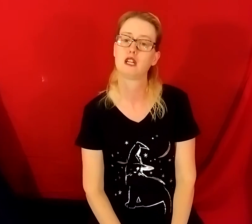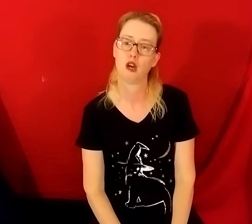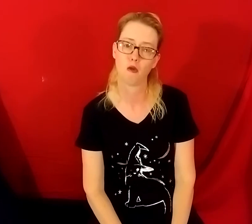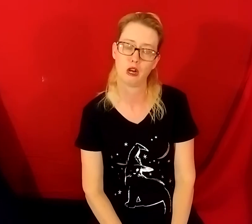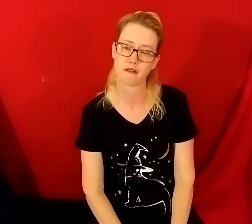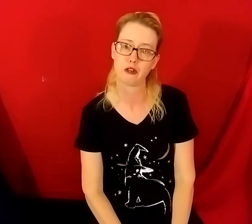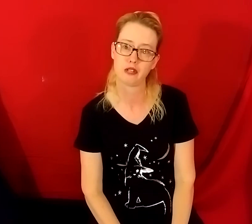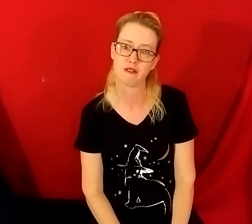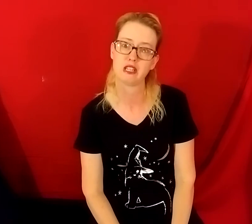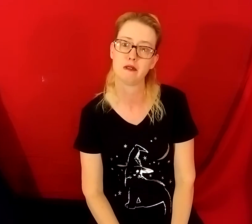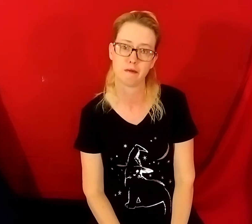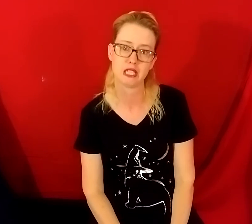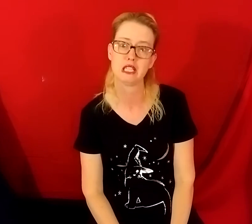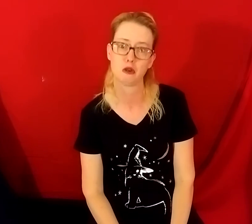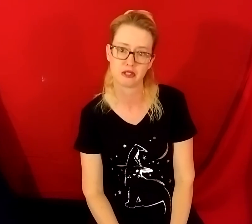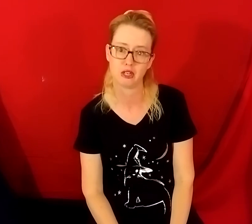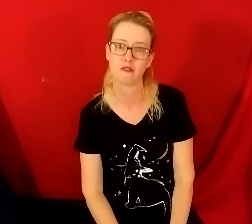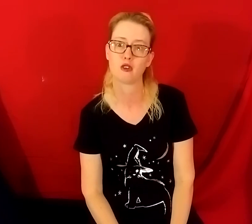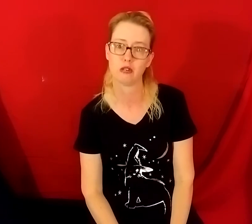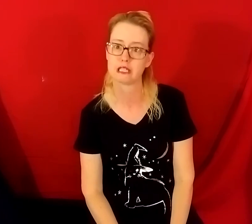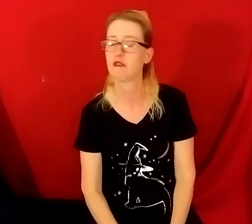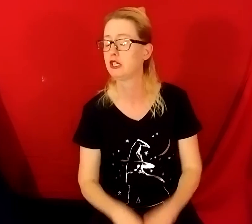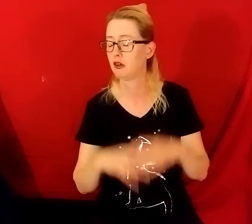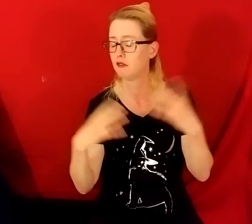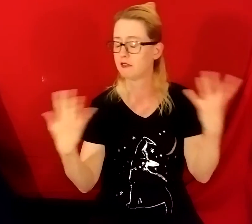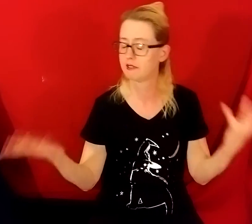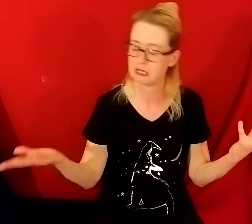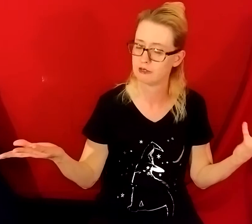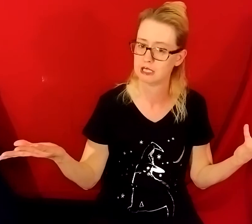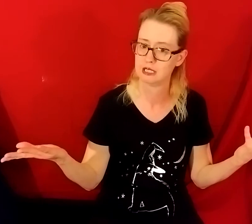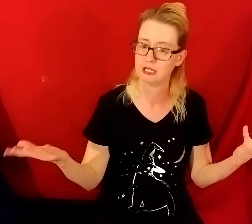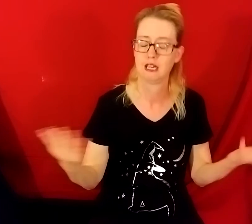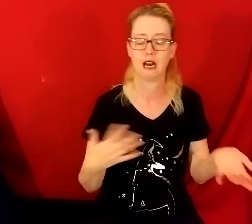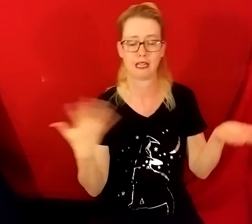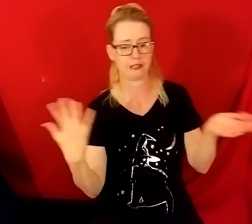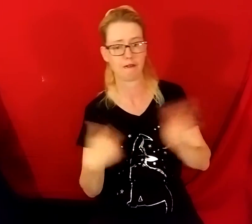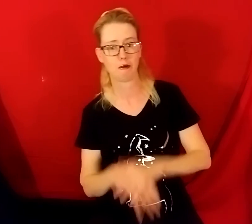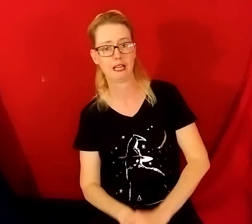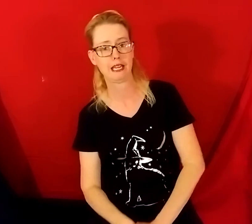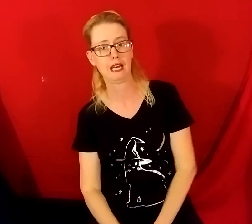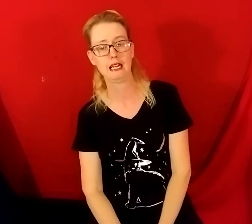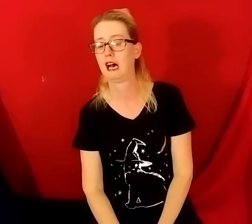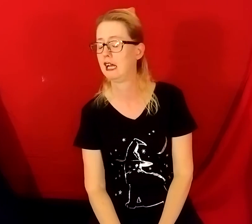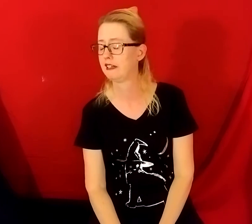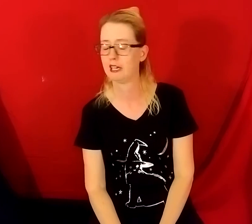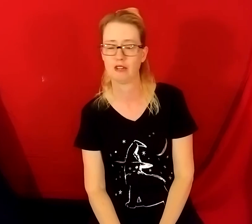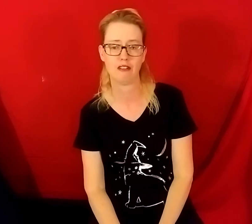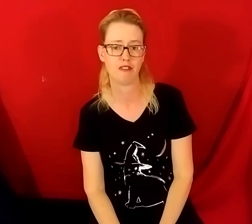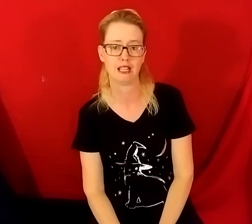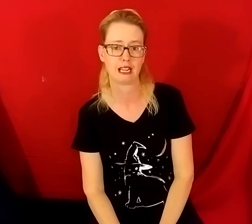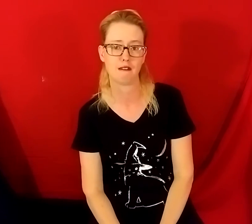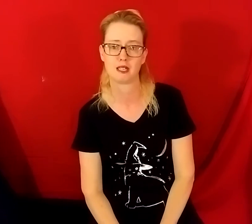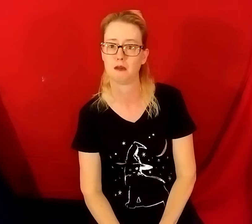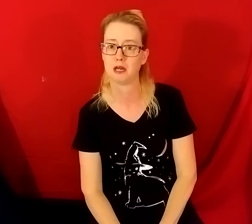watch it for yourself, and be yourself critic for your own self, I can give you what I can, I felt, I felt like I was felt part of the